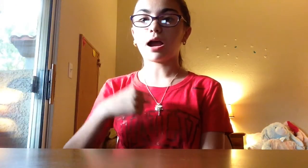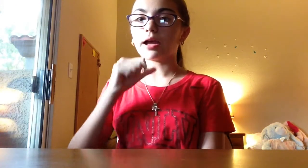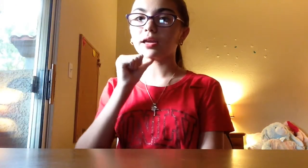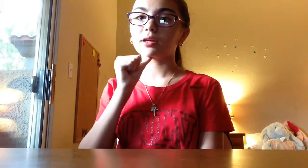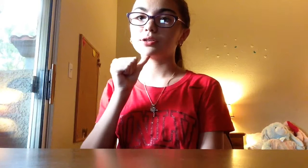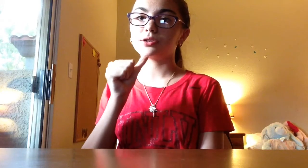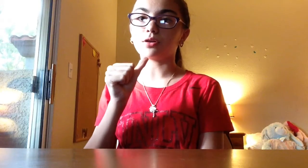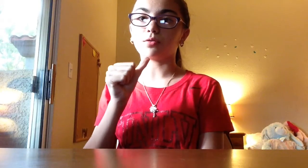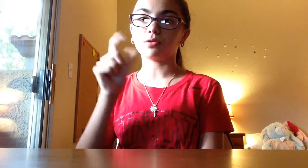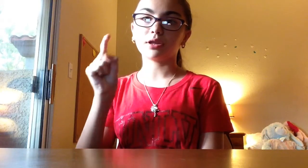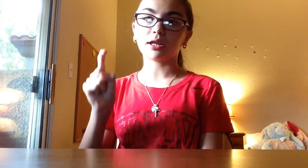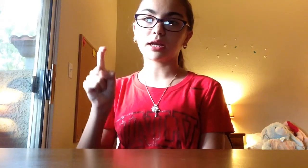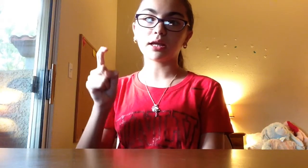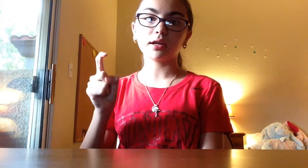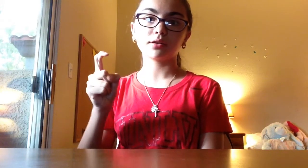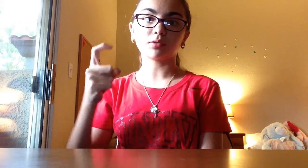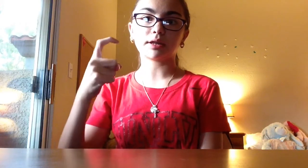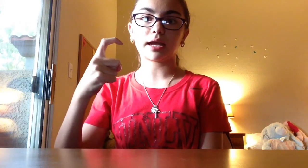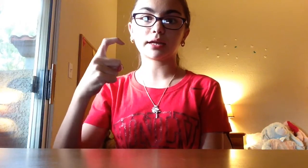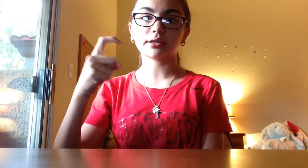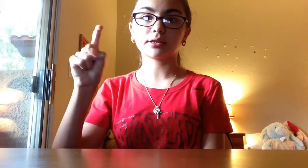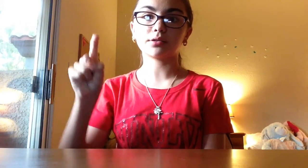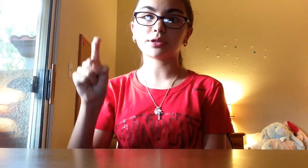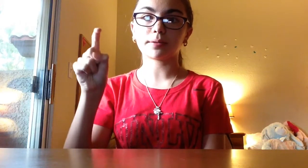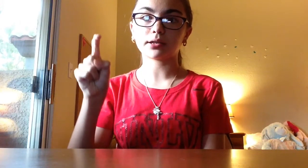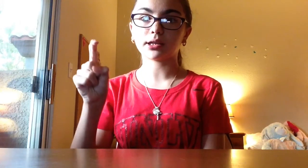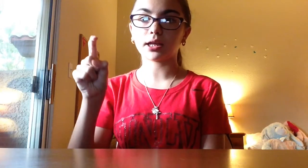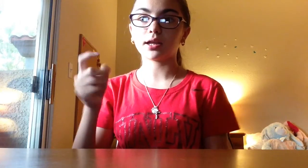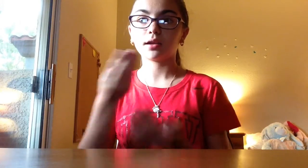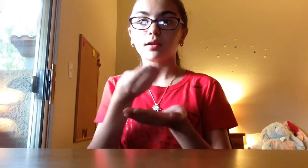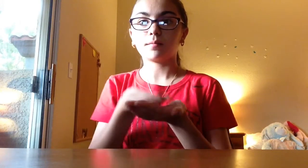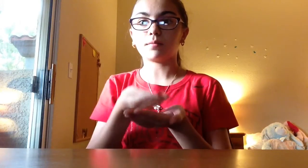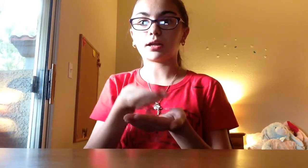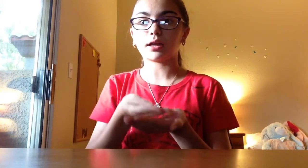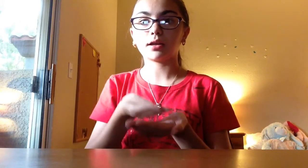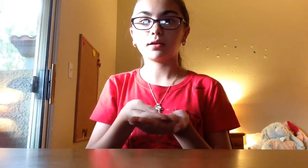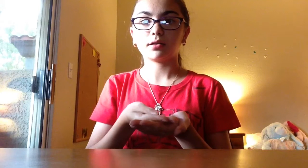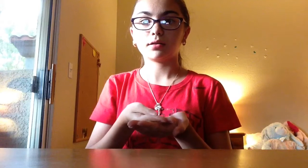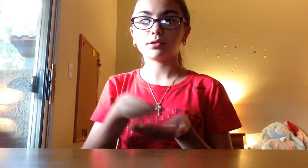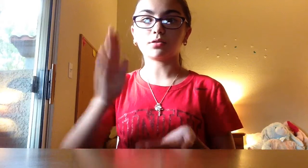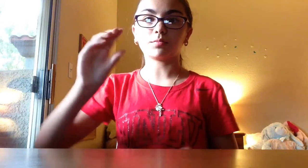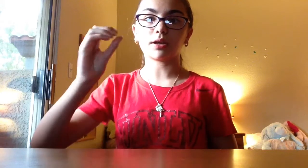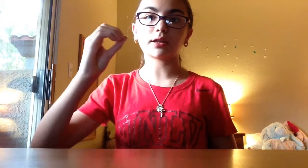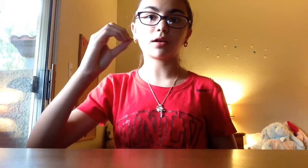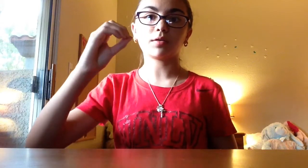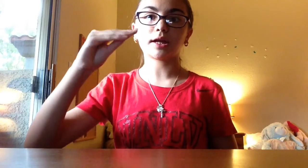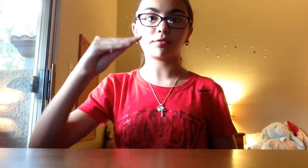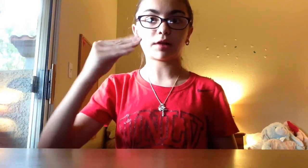I don't need, so with an X, you just bounce, need money. So make that O again and flatten